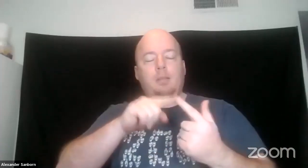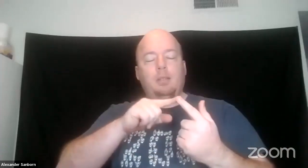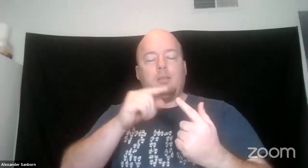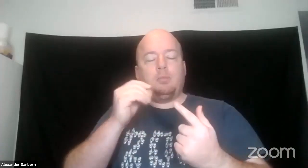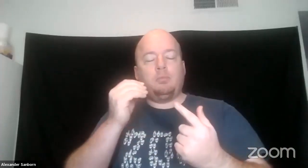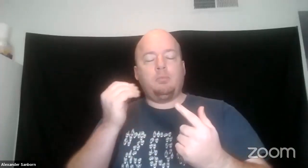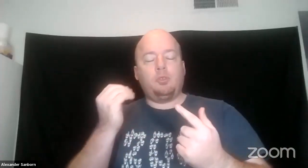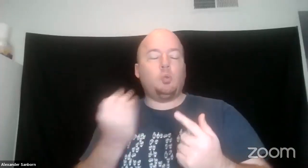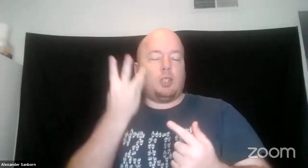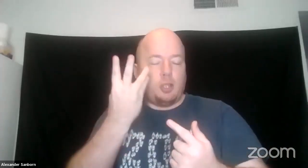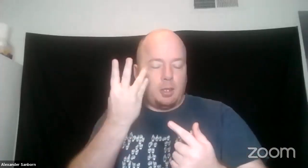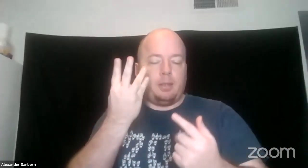I